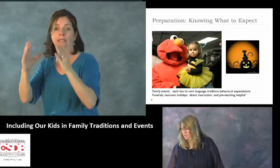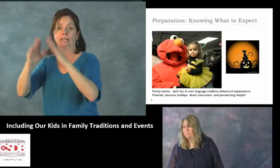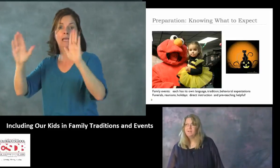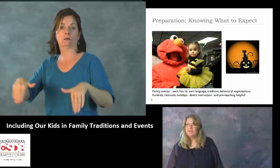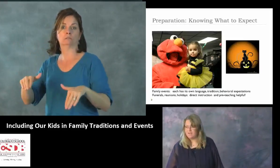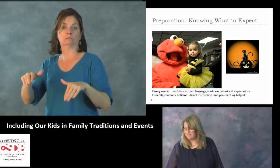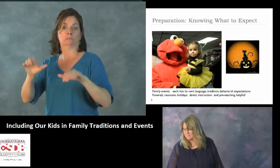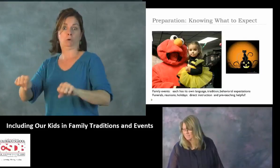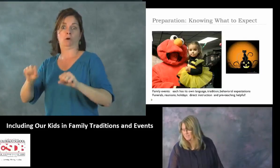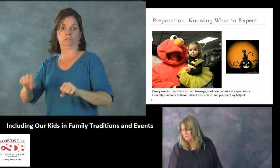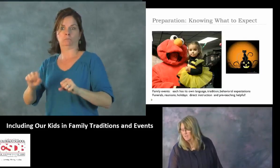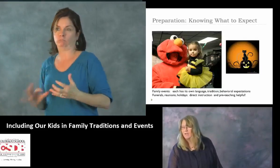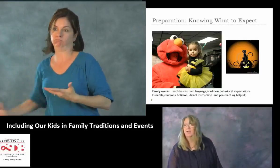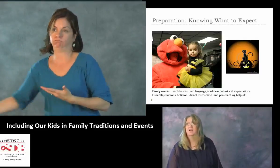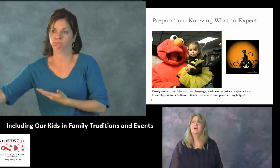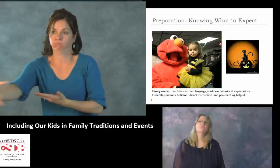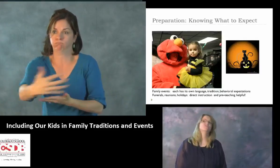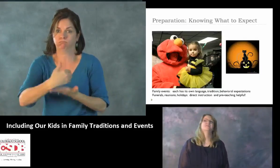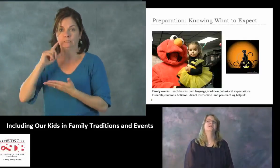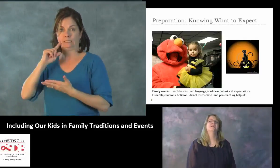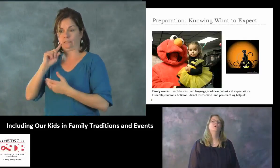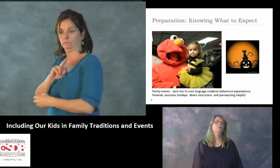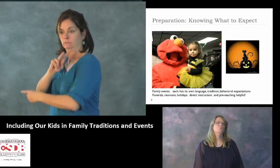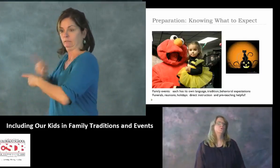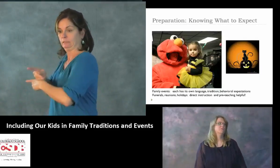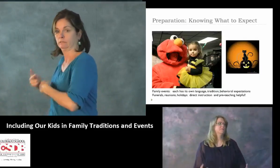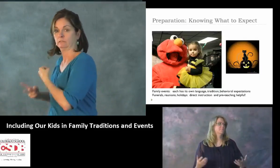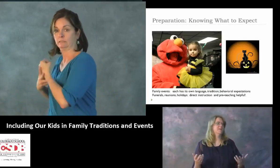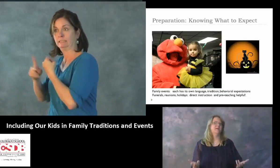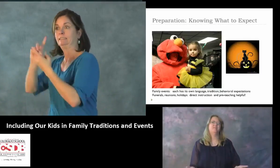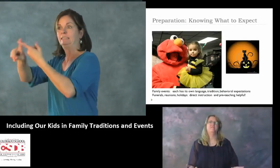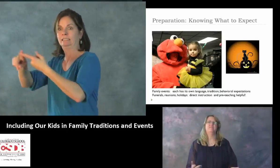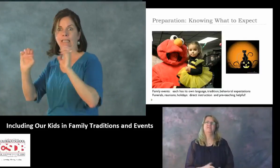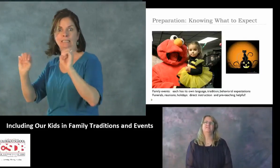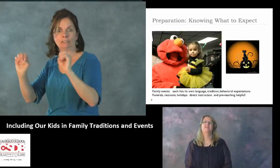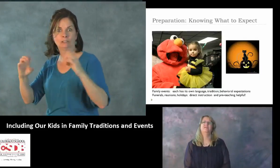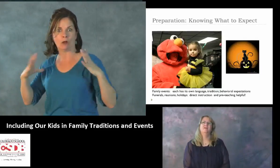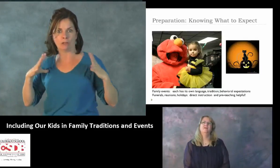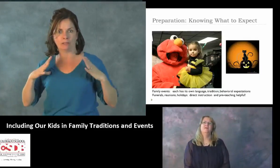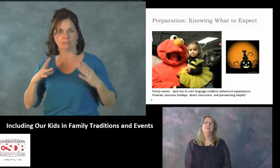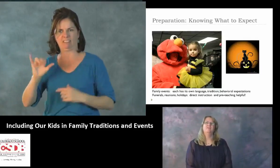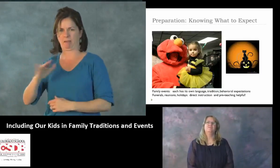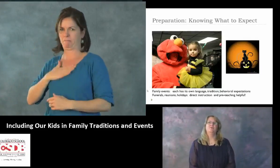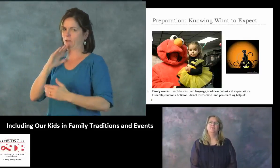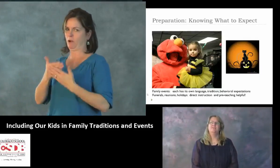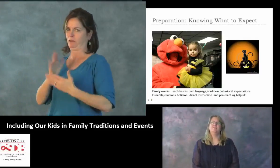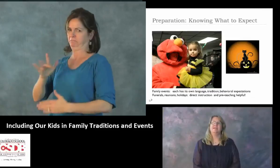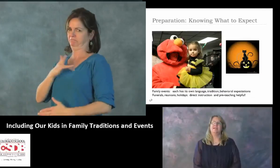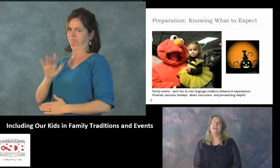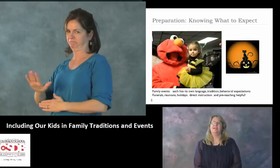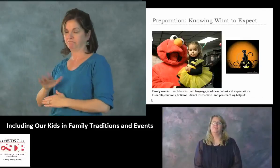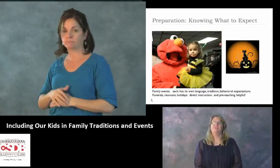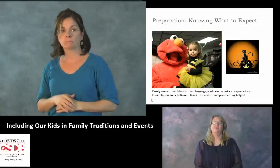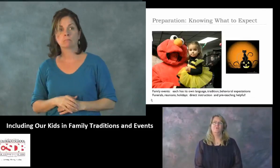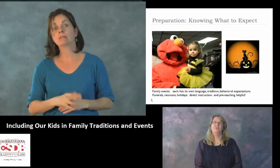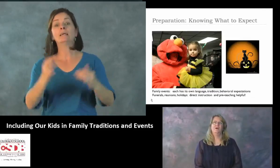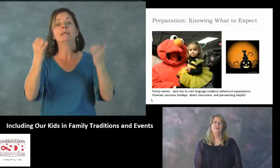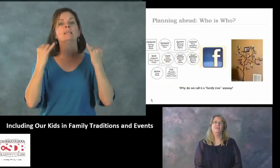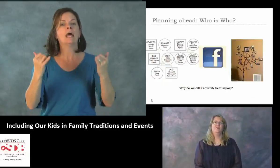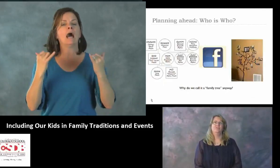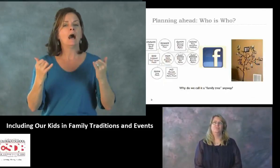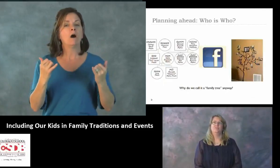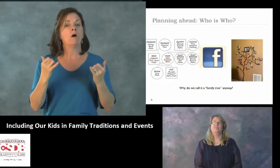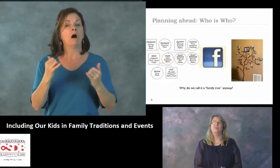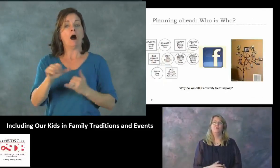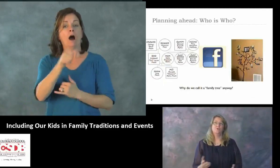Let's talk about next understanding who's going to be at the event. So in this day and age, with all